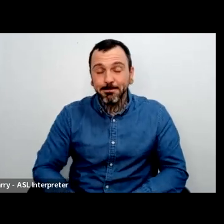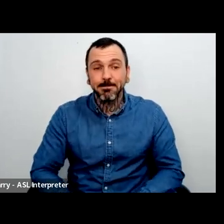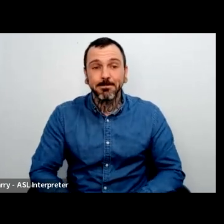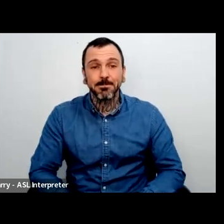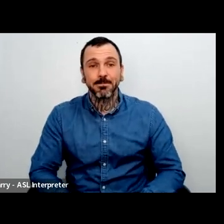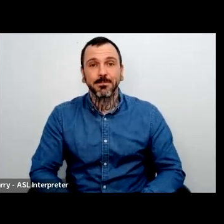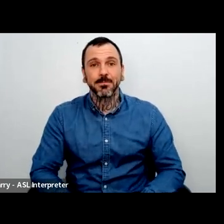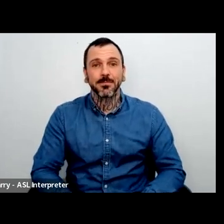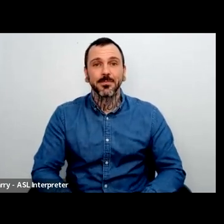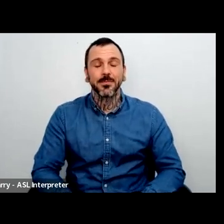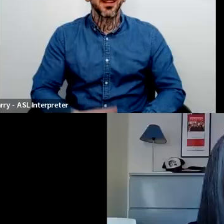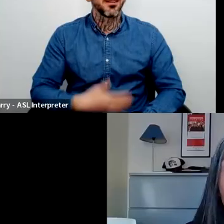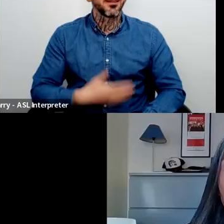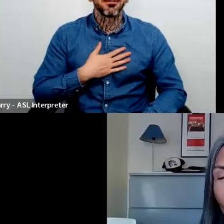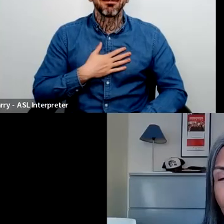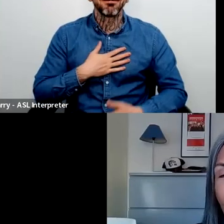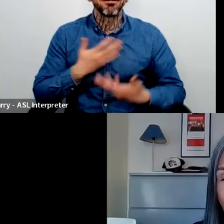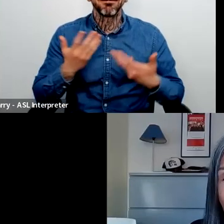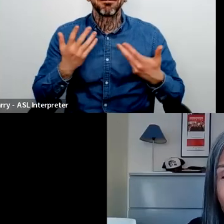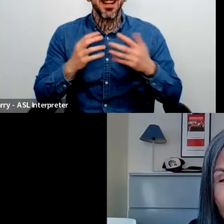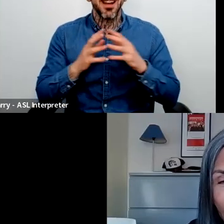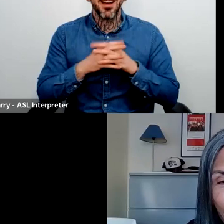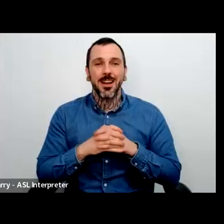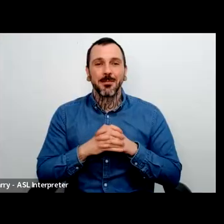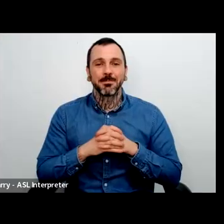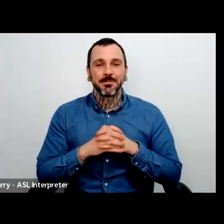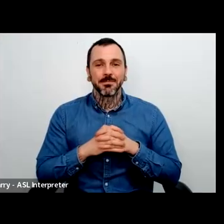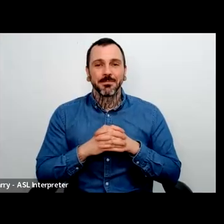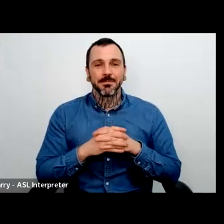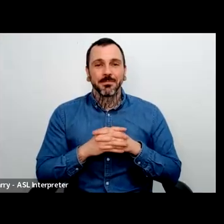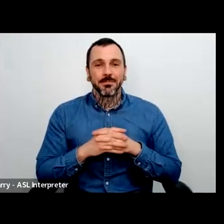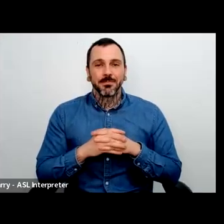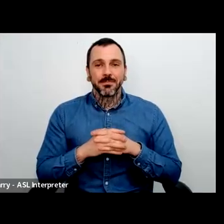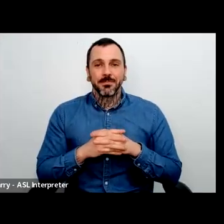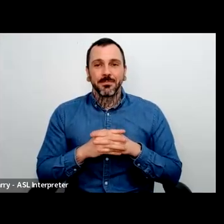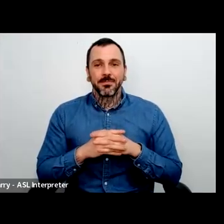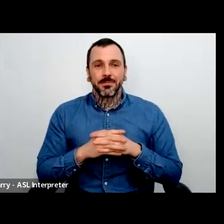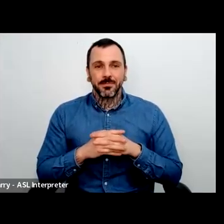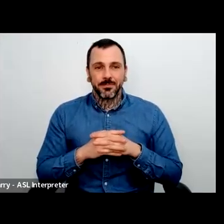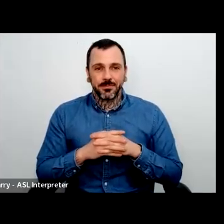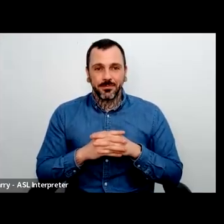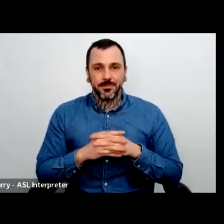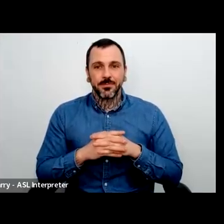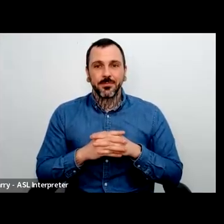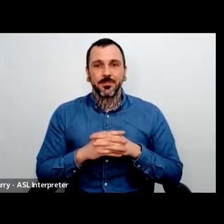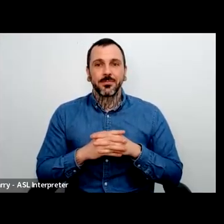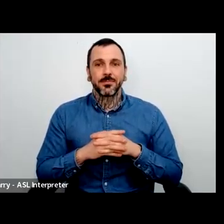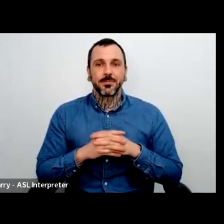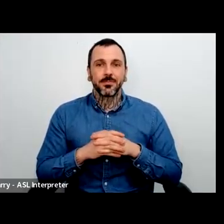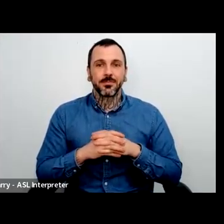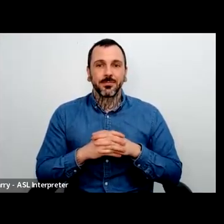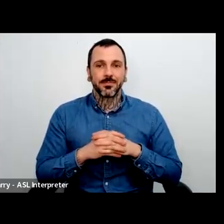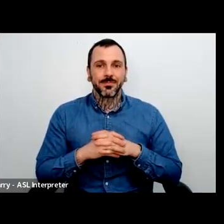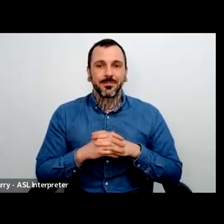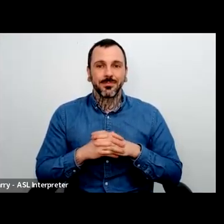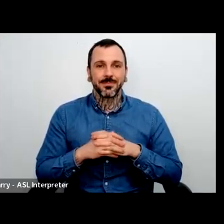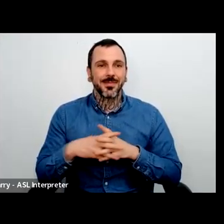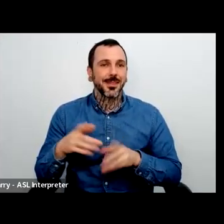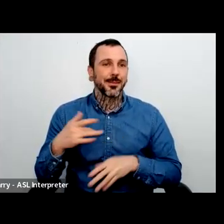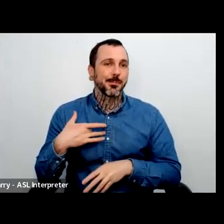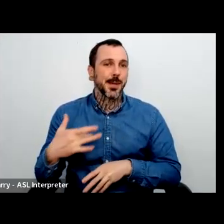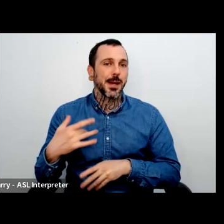Oh my gosh. So I think I am often teased for being